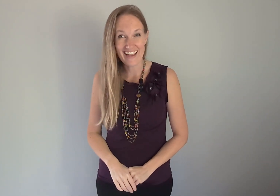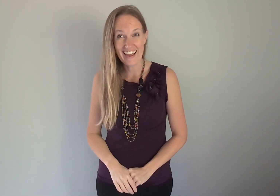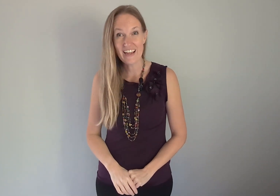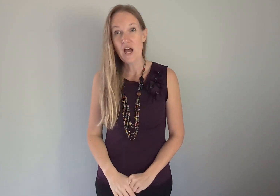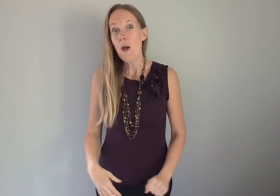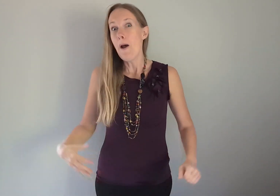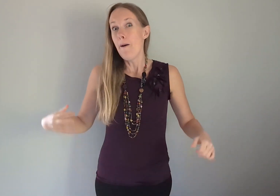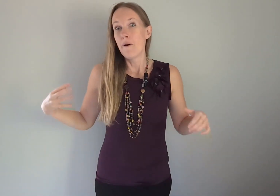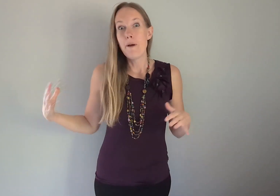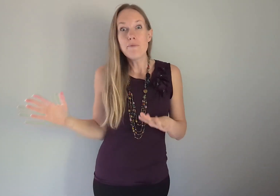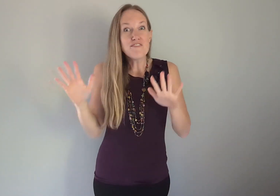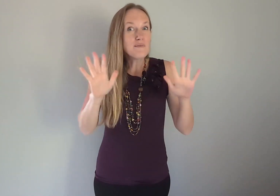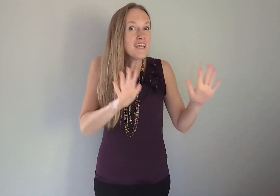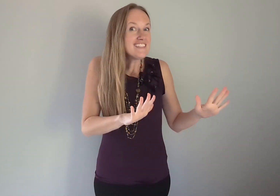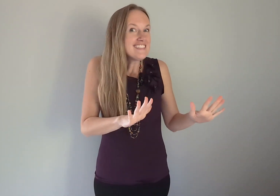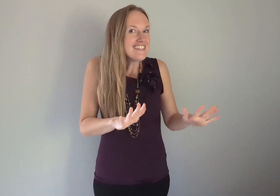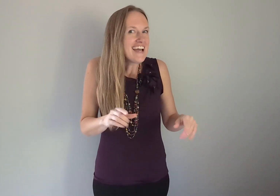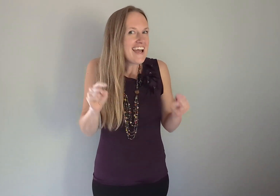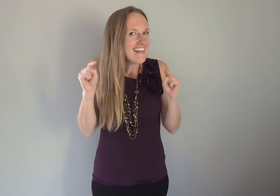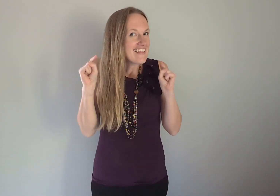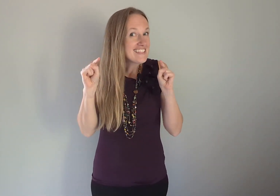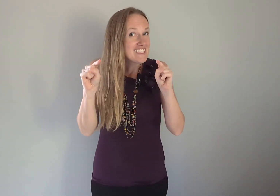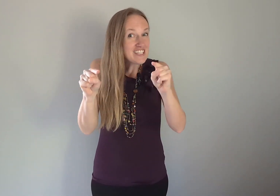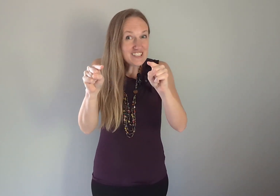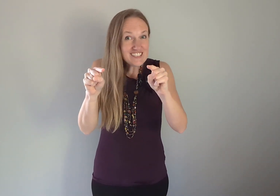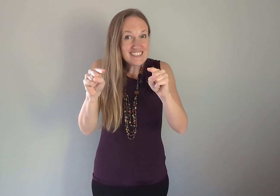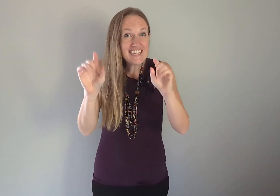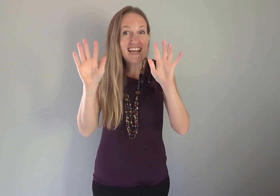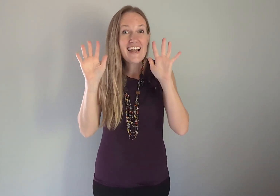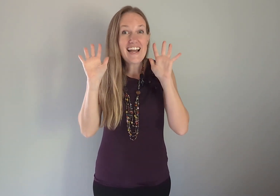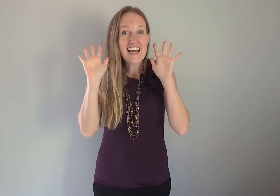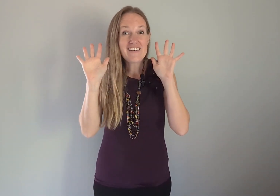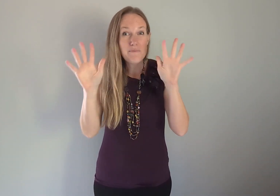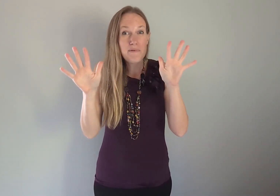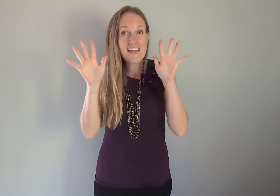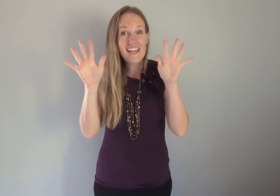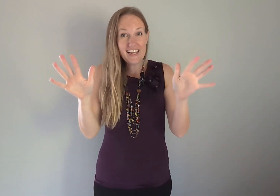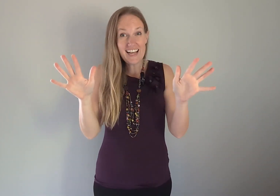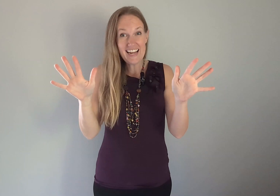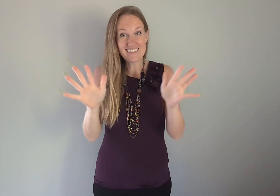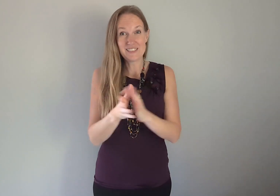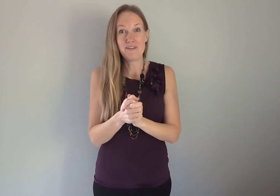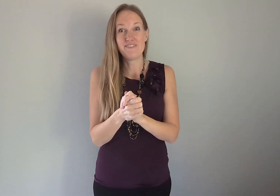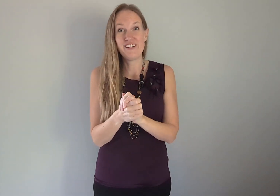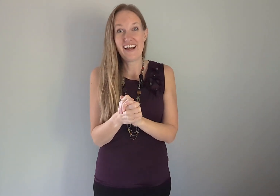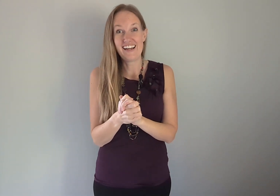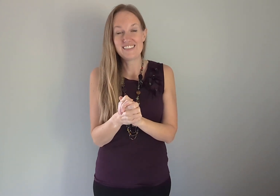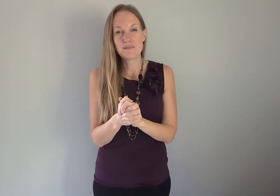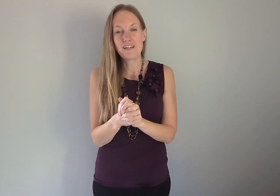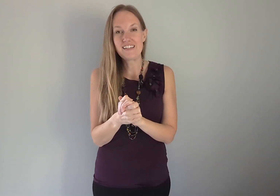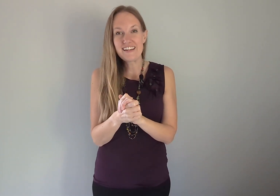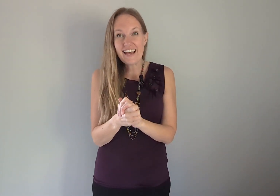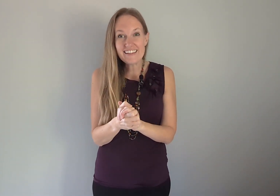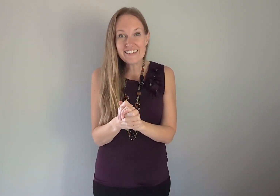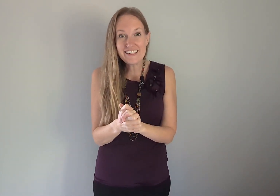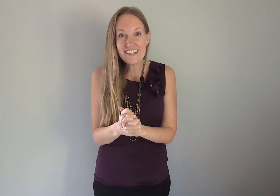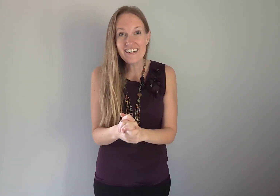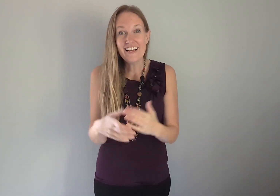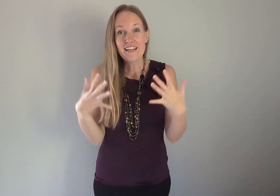okay? Remember from yesterday, this Thursday, I have a big announcement for you guys. So mark your calendar,